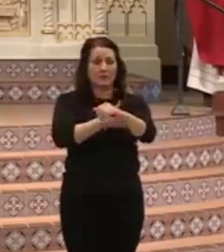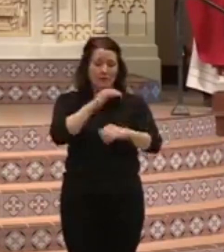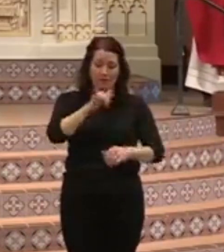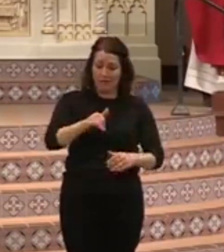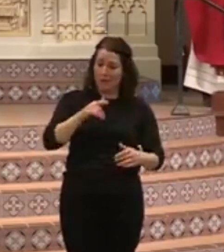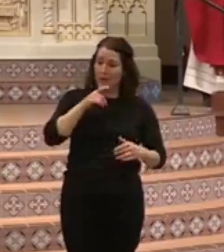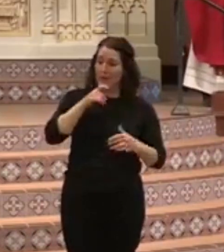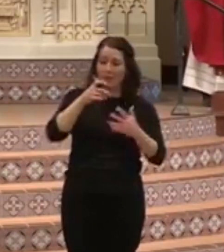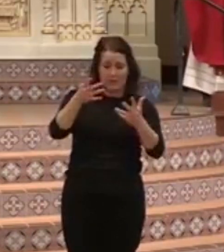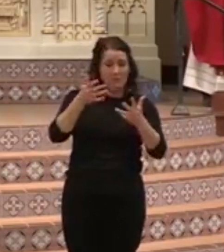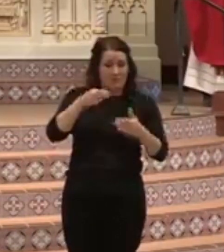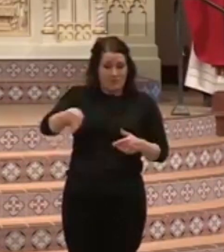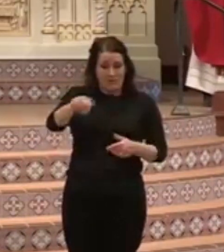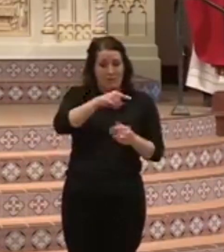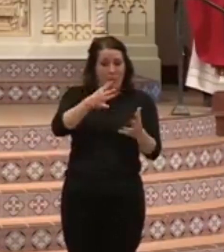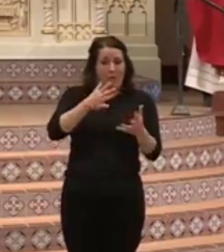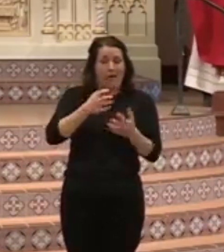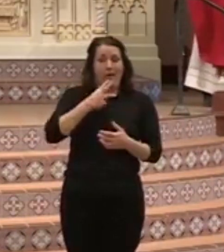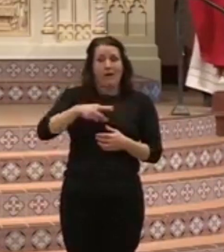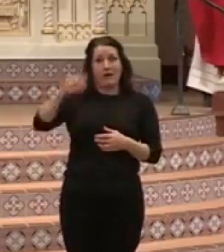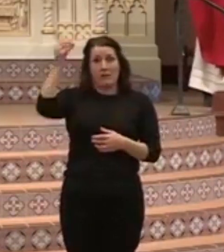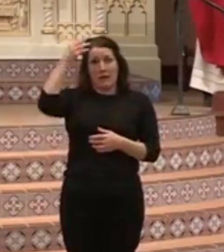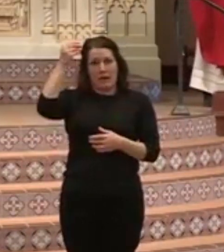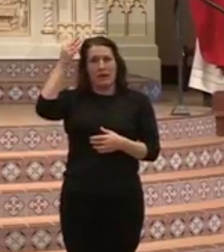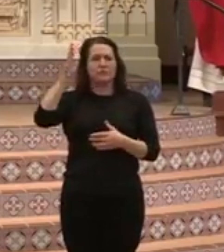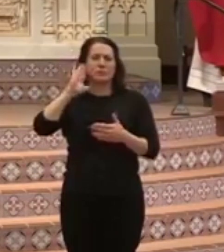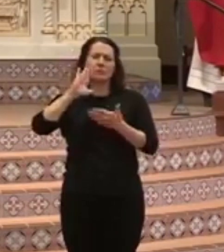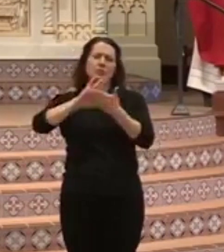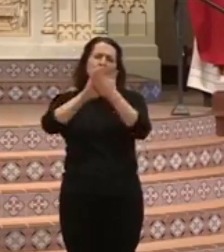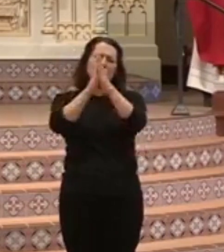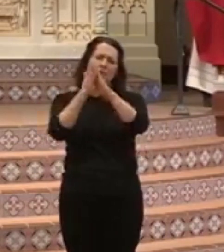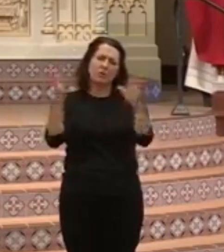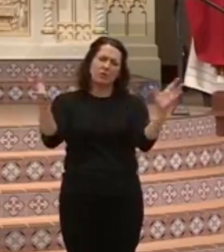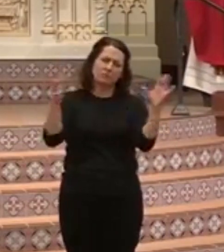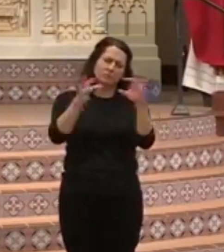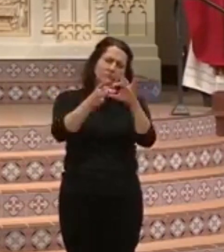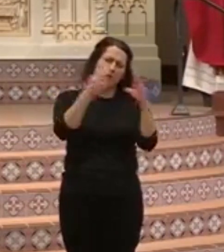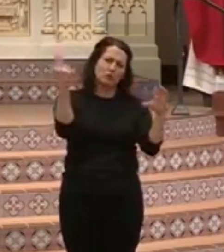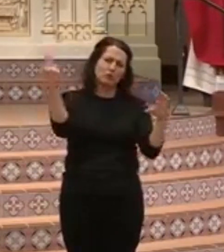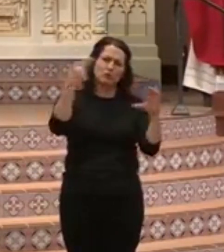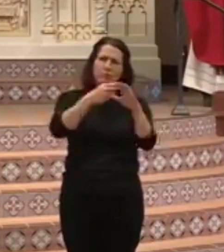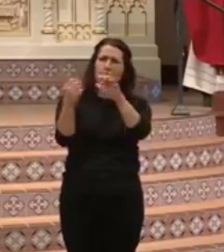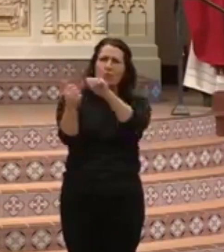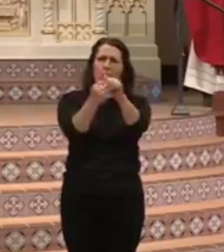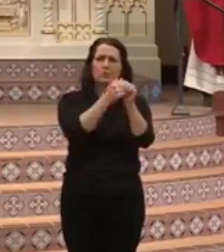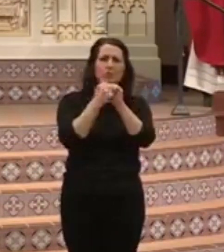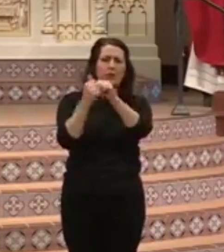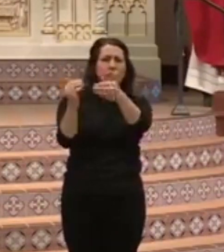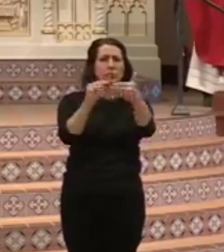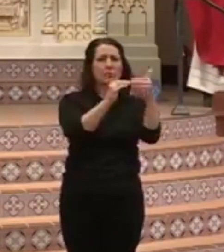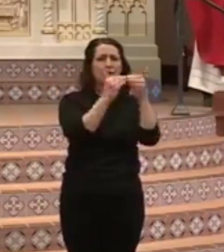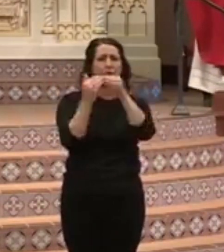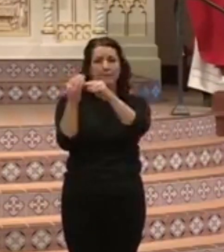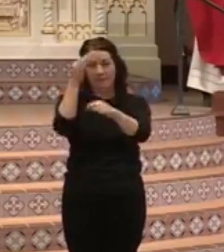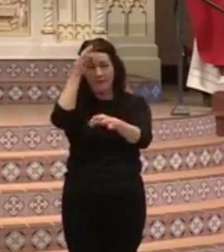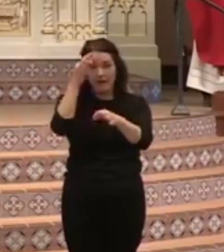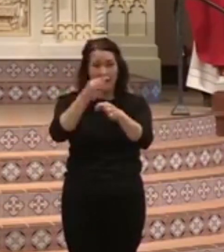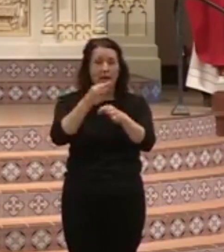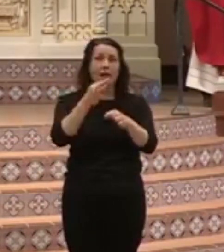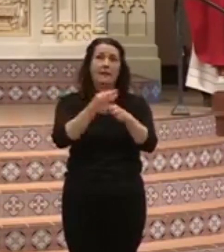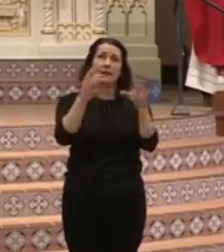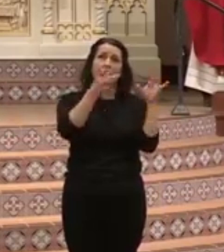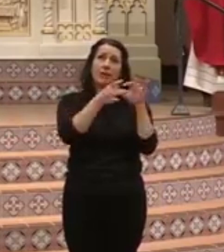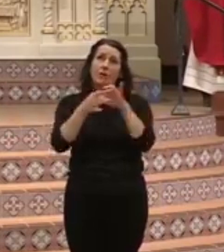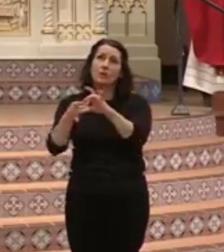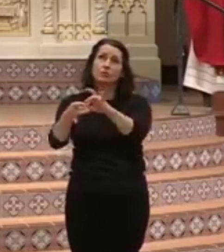has consecrated may be joined together by integrity of faith and united in the bond